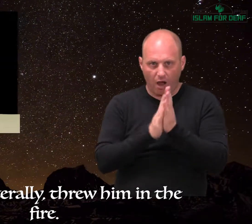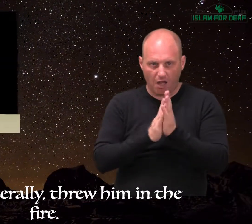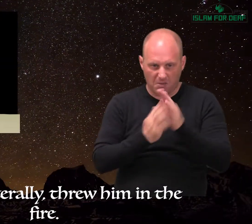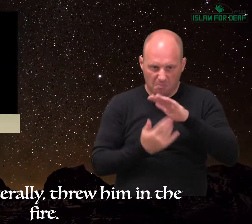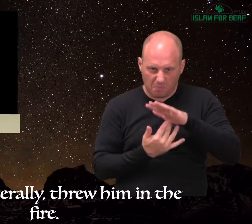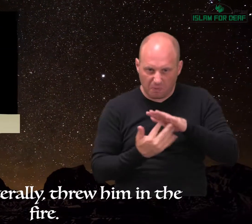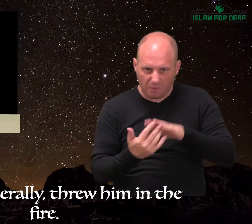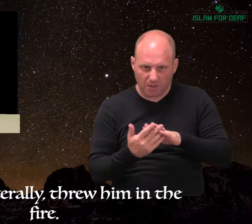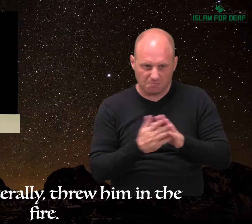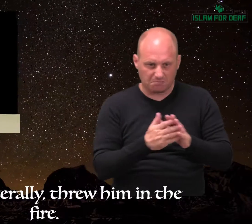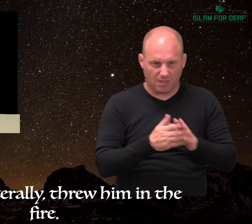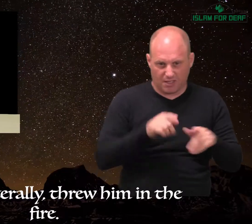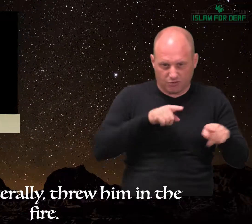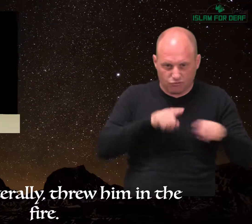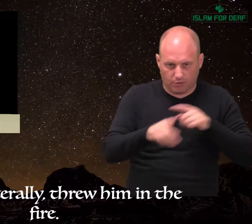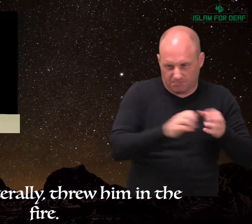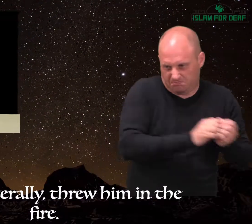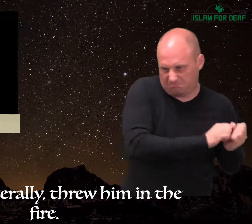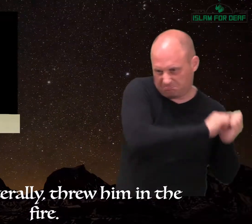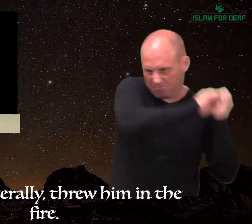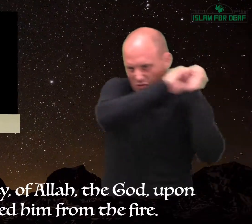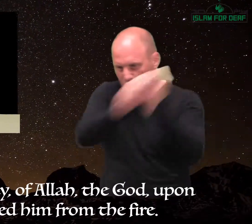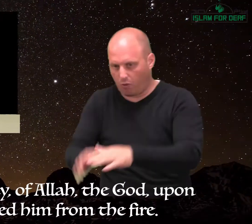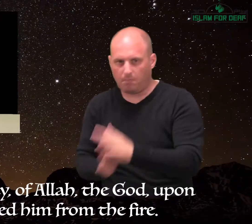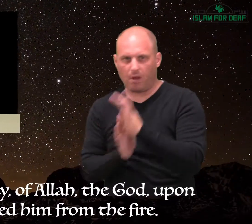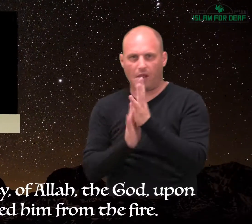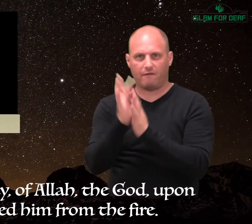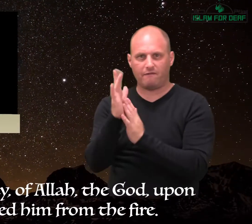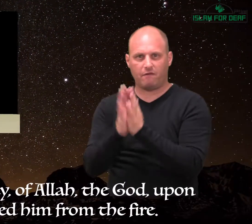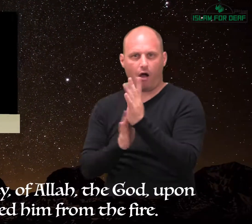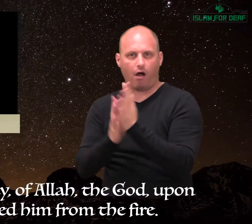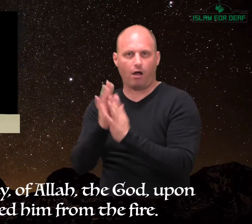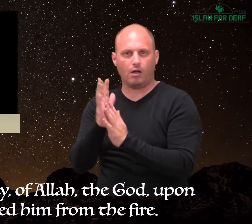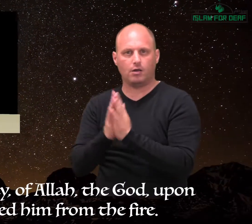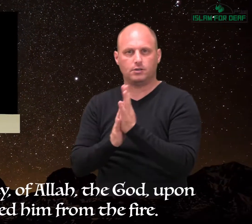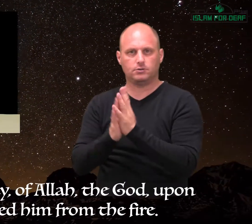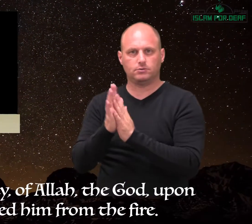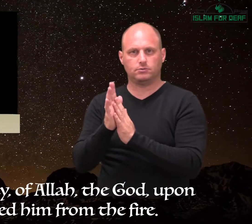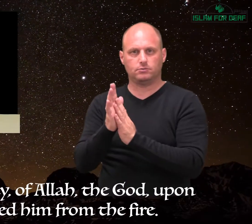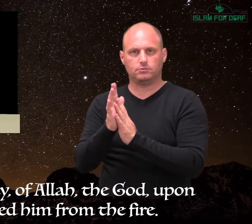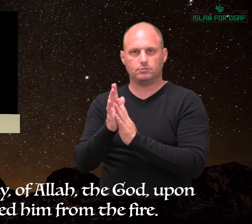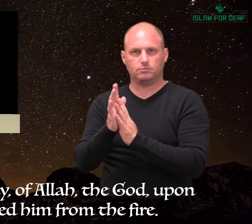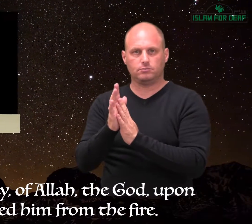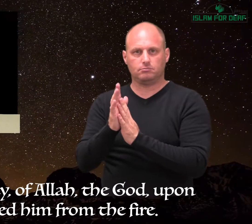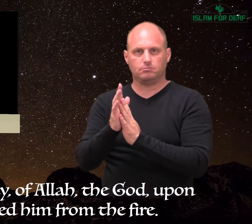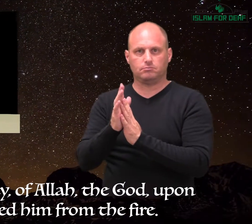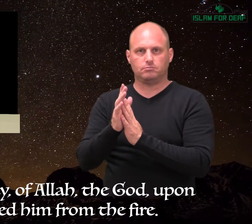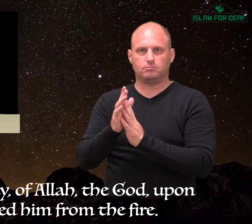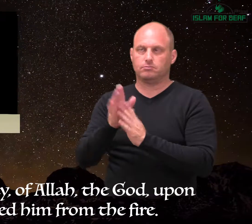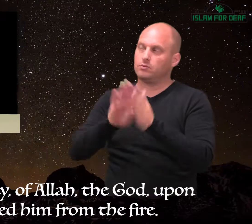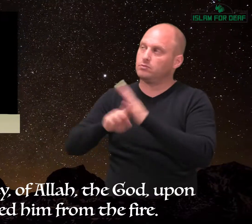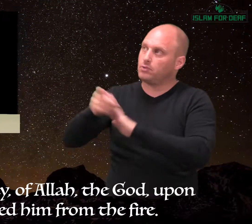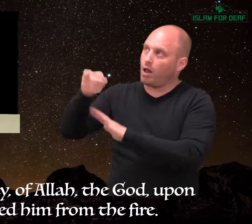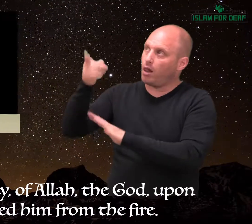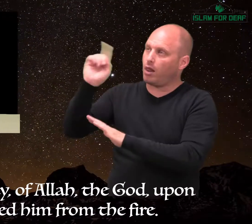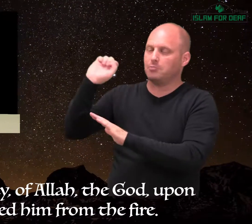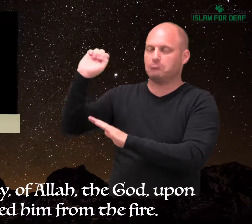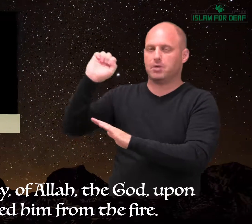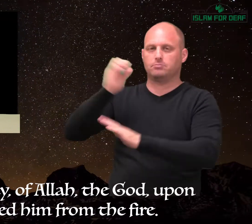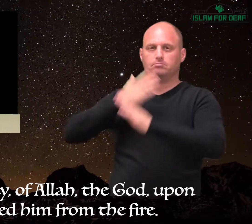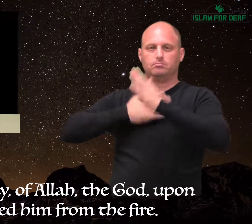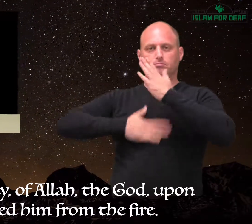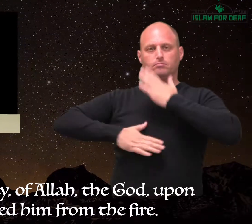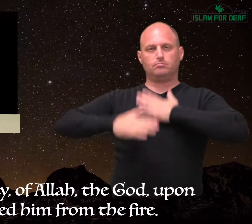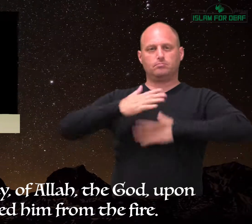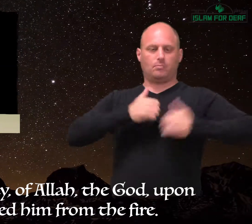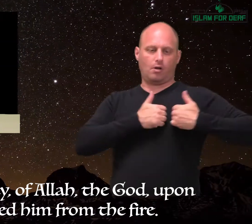threw him in the fire. But out of mercy of Allah, the God